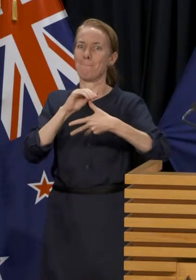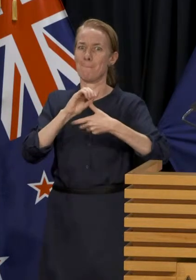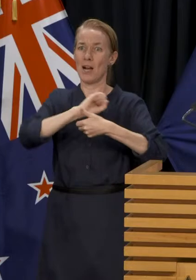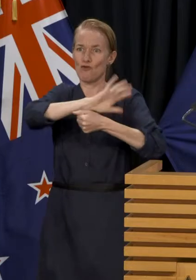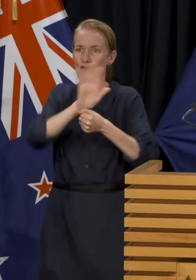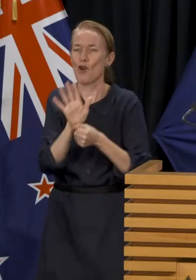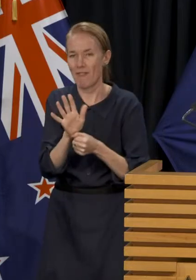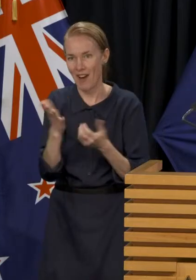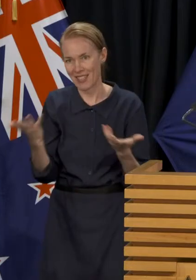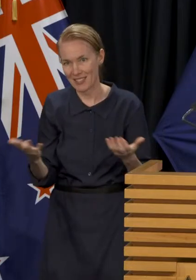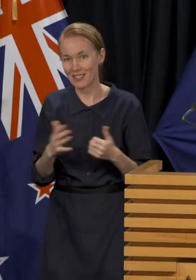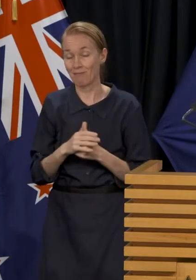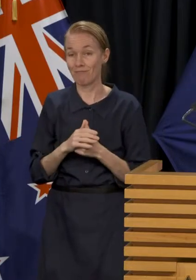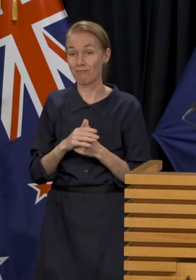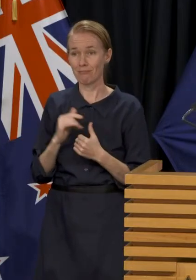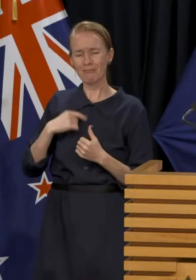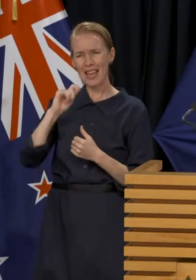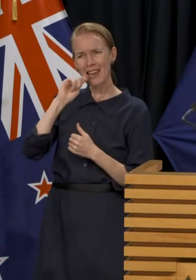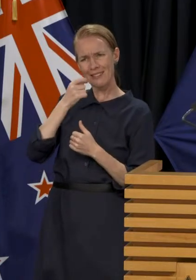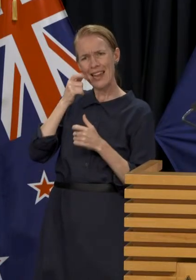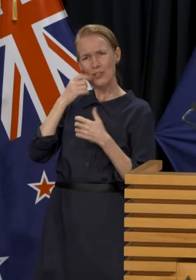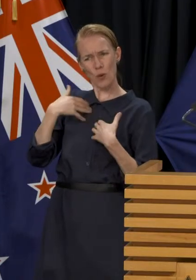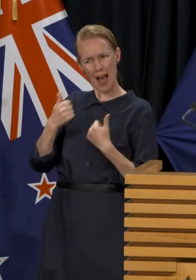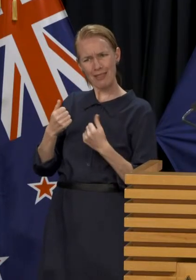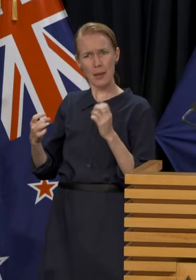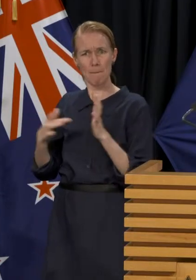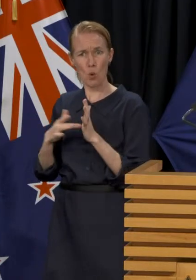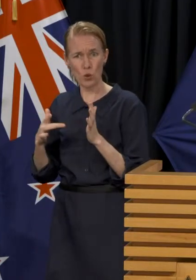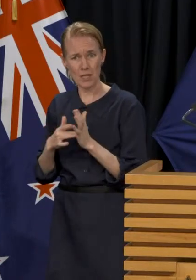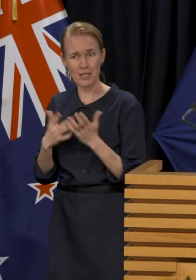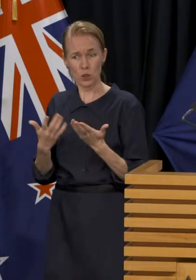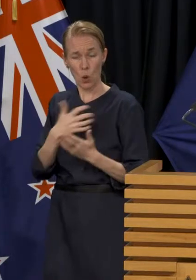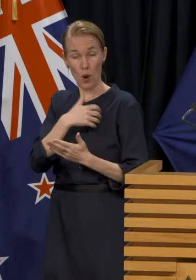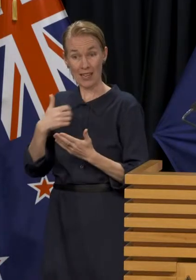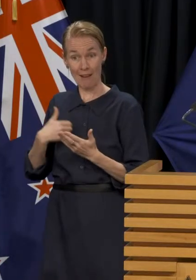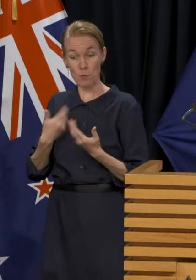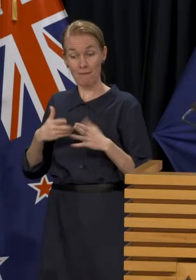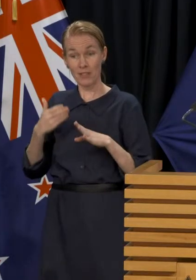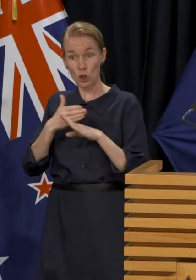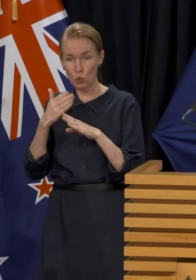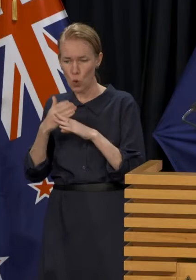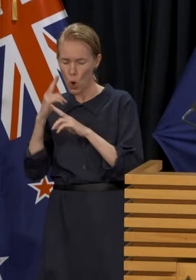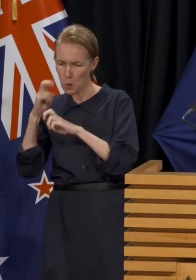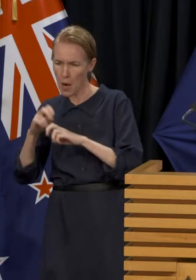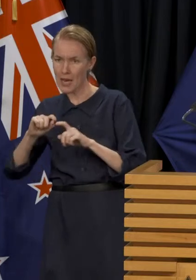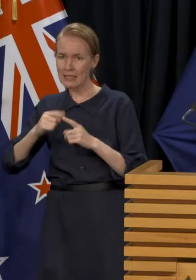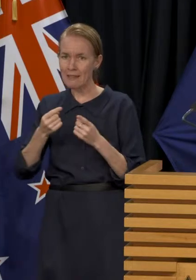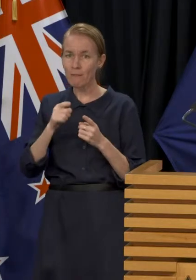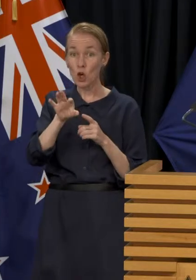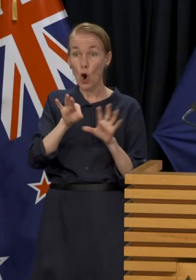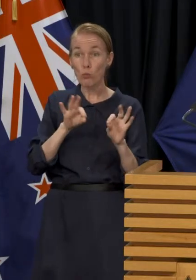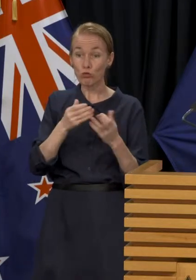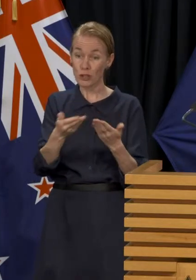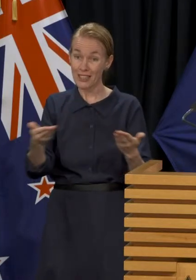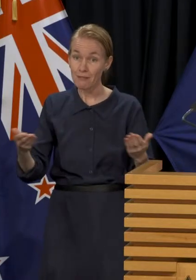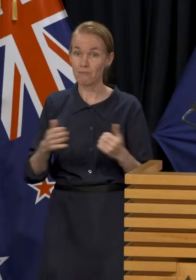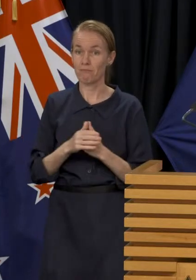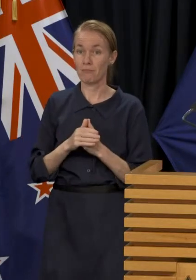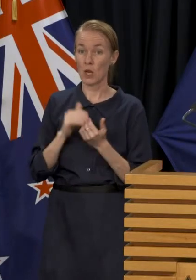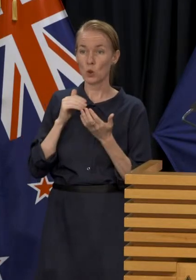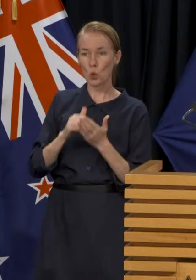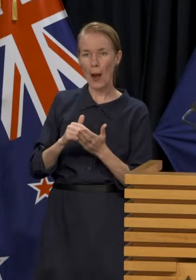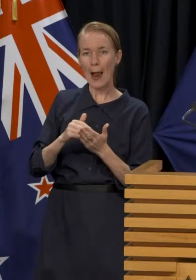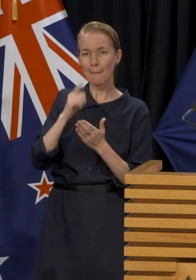we have spent some time looking at the different options that exist there in terms of improving oral health outcomes for New